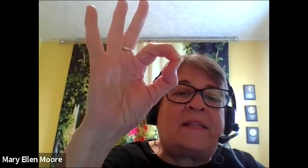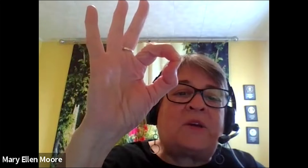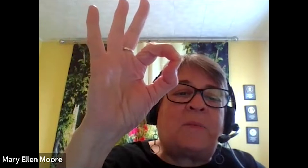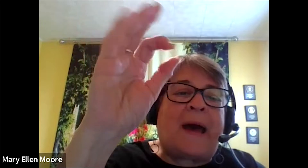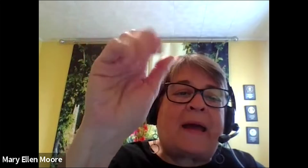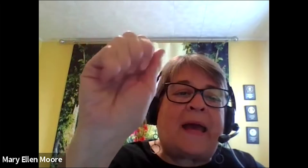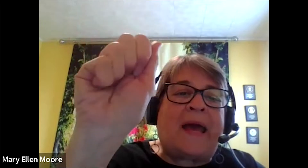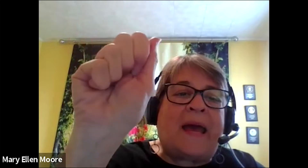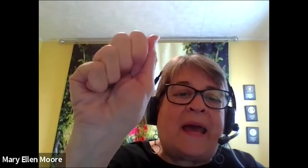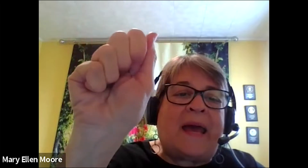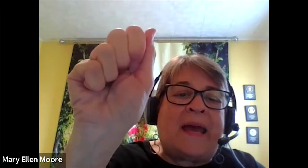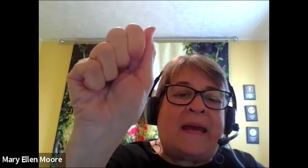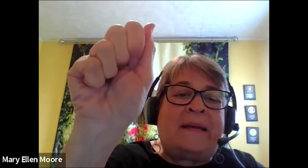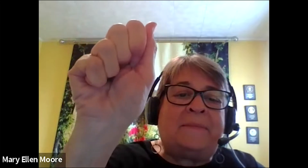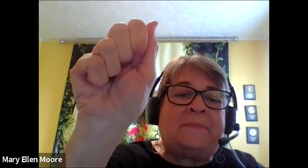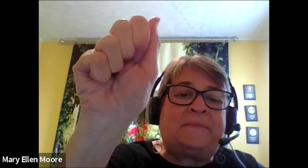go back. A,